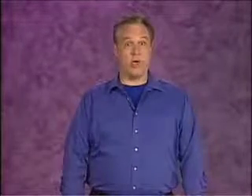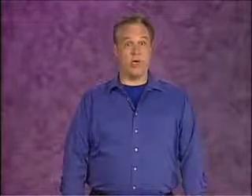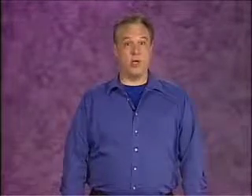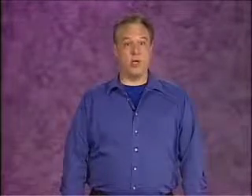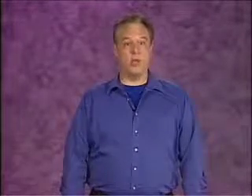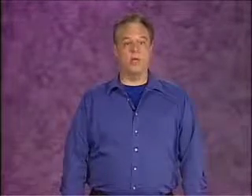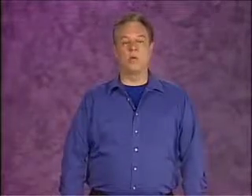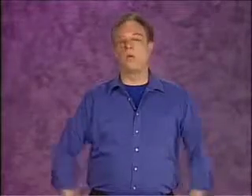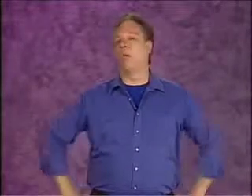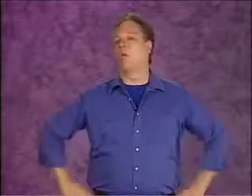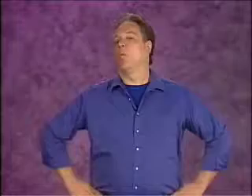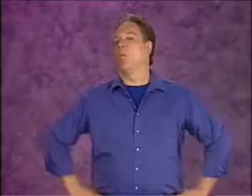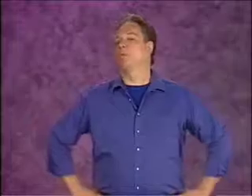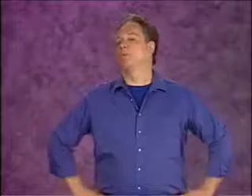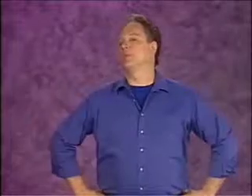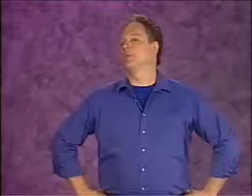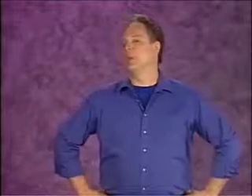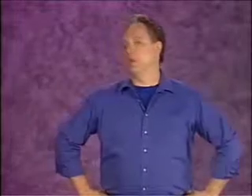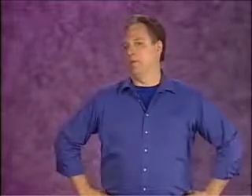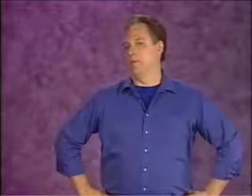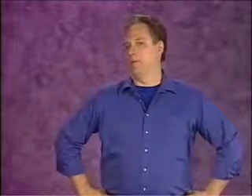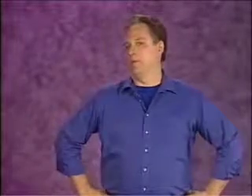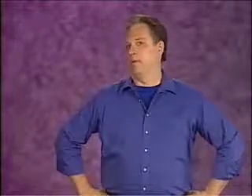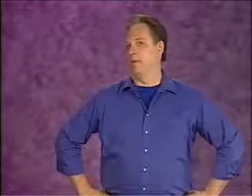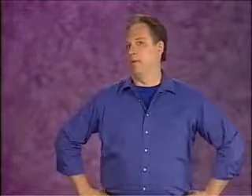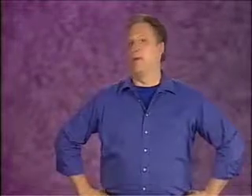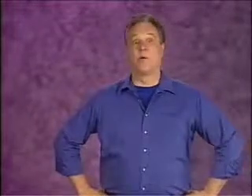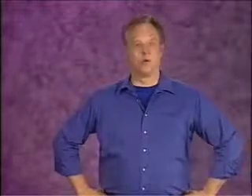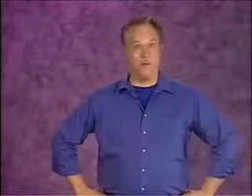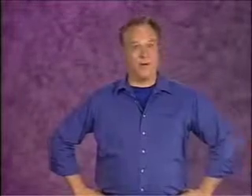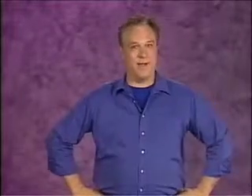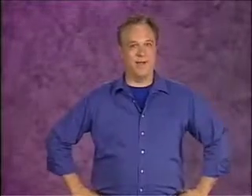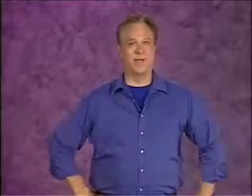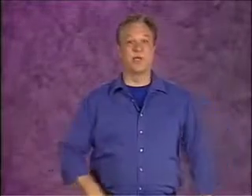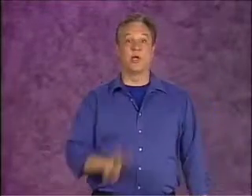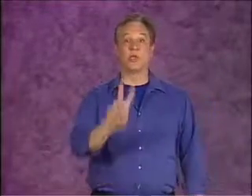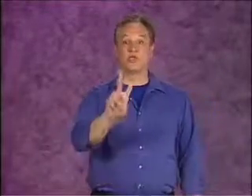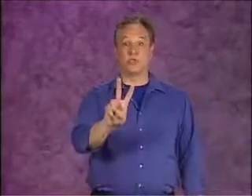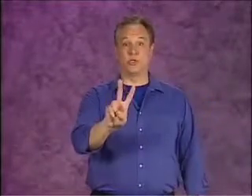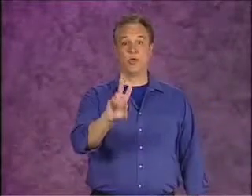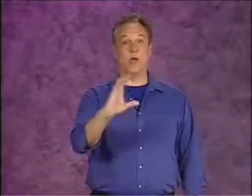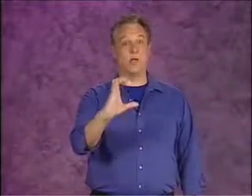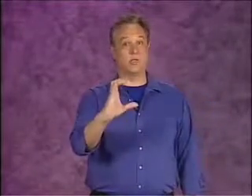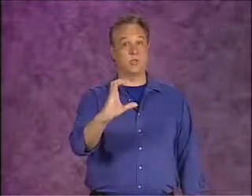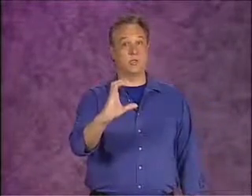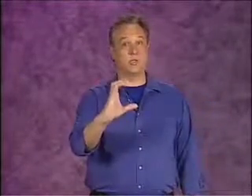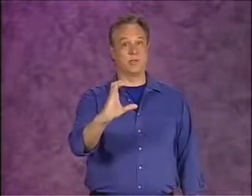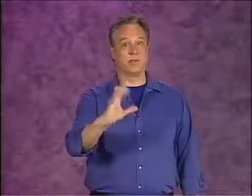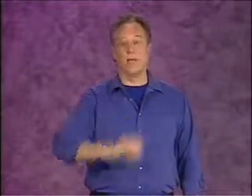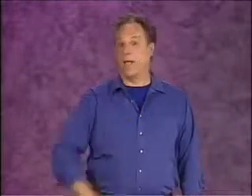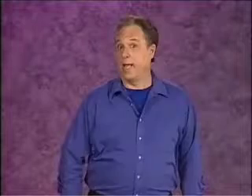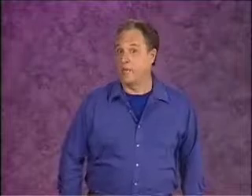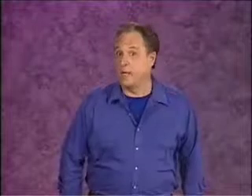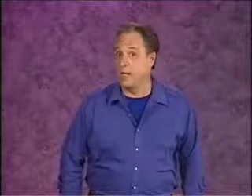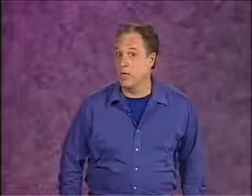already know. What's 200? Right, 200. And